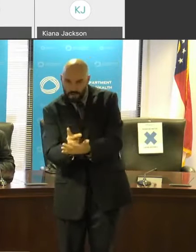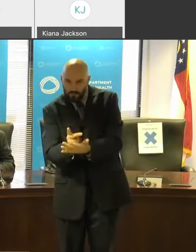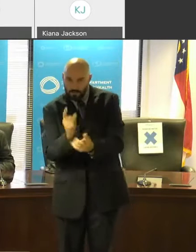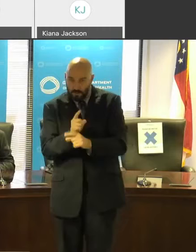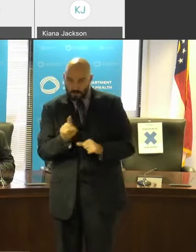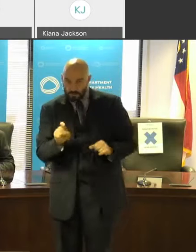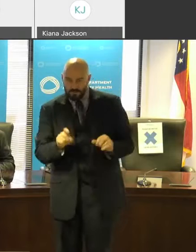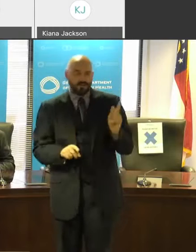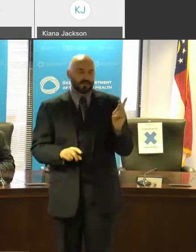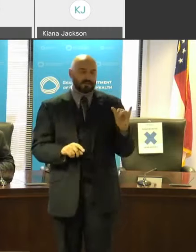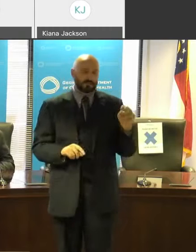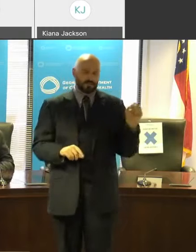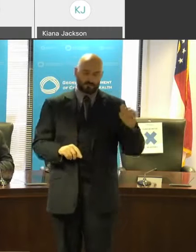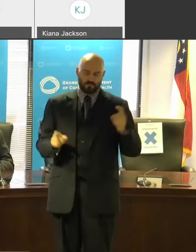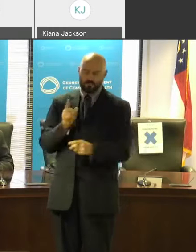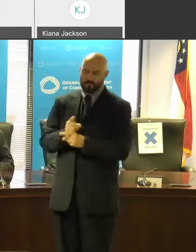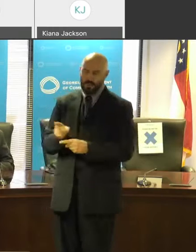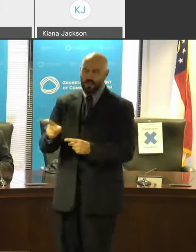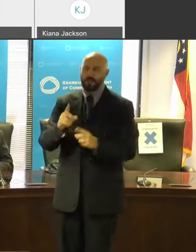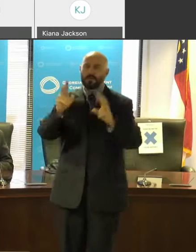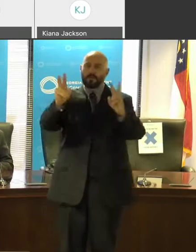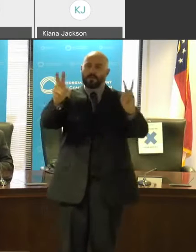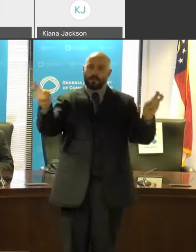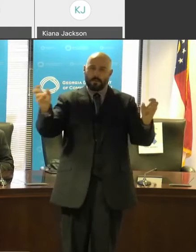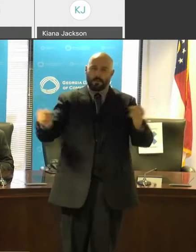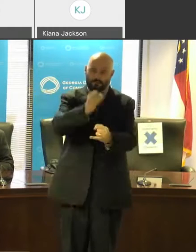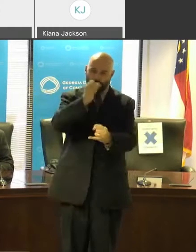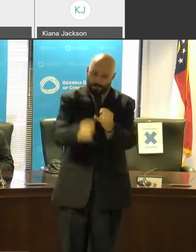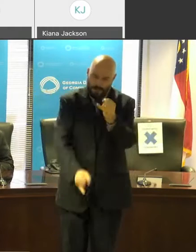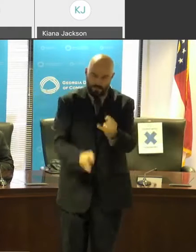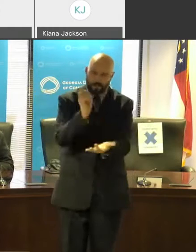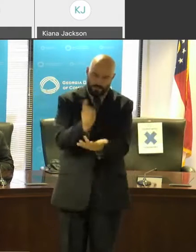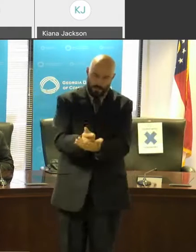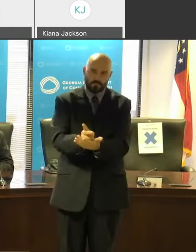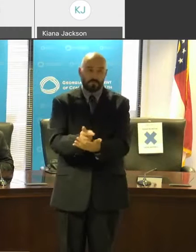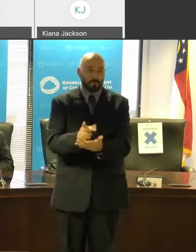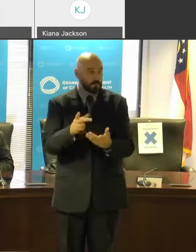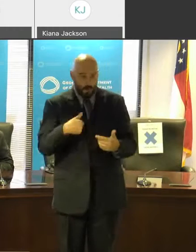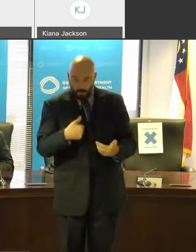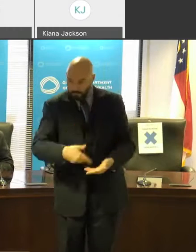is correct. It's final adoption. Is there a motion for approval for final adoption?